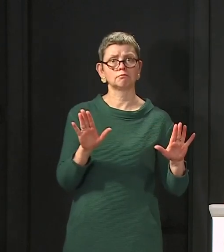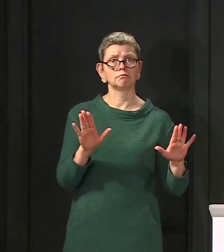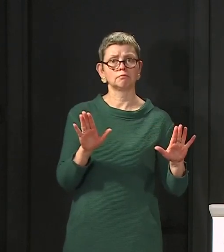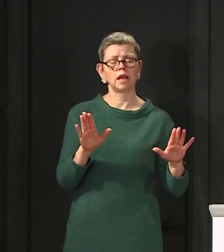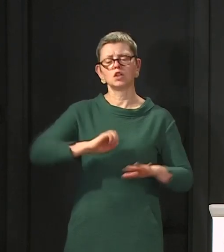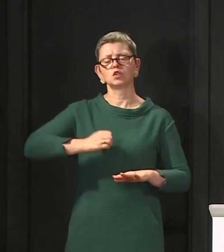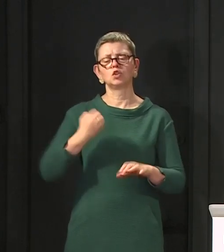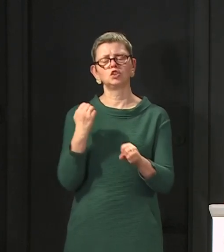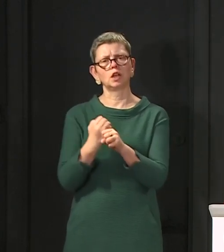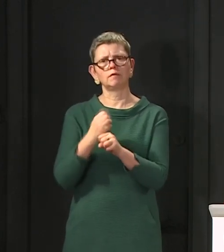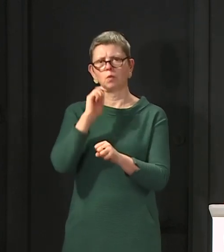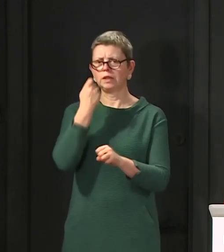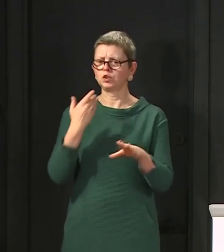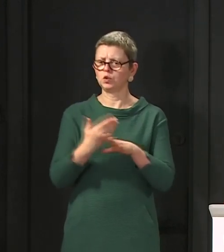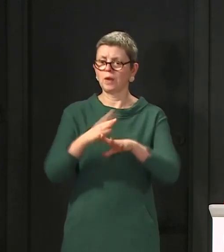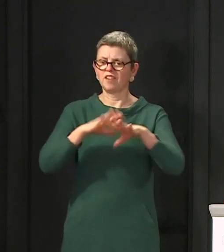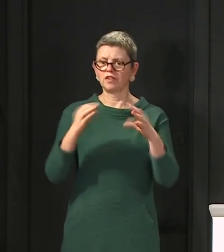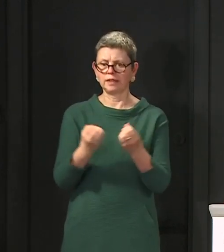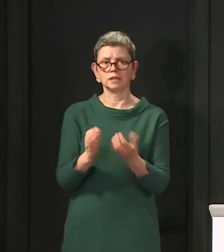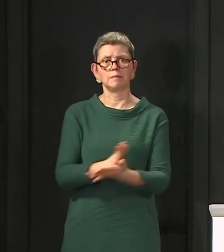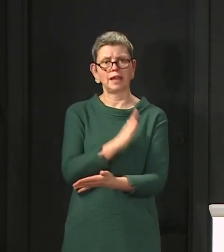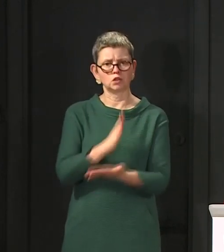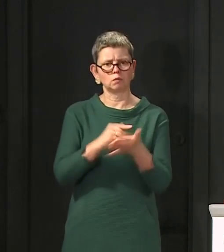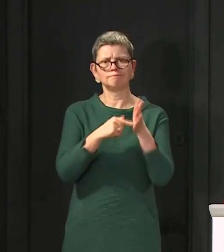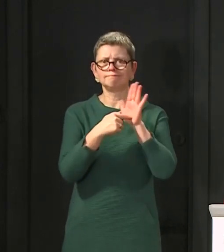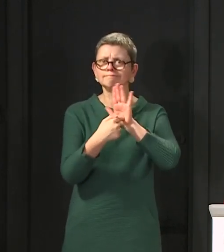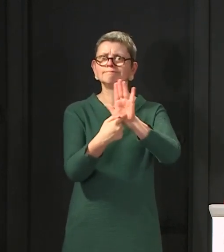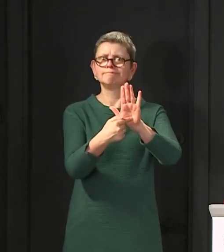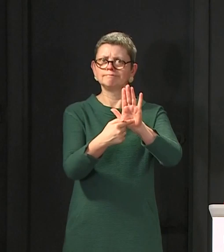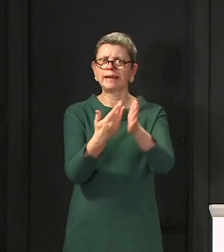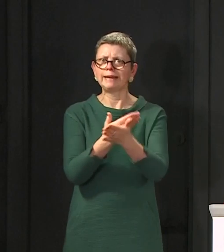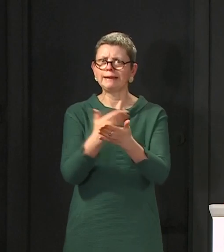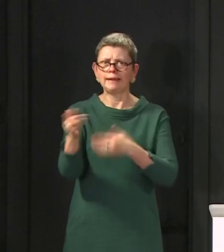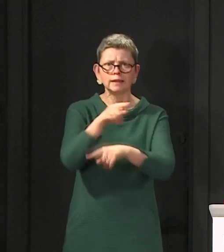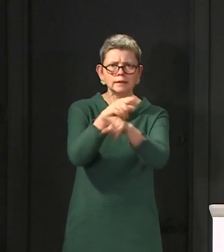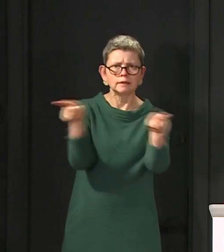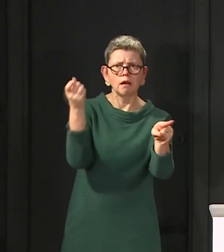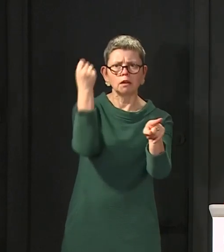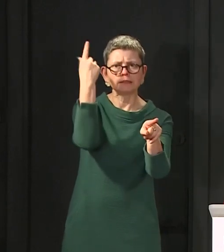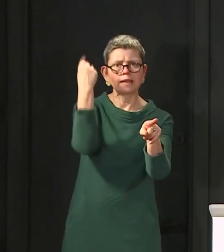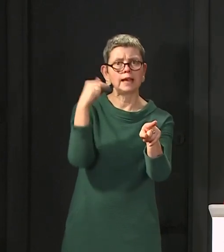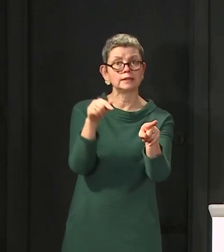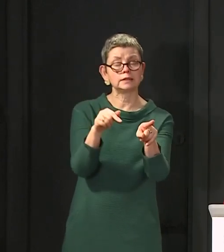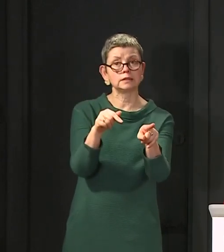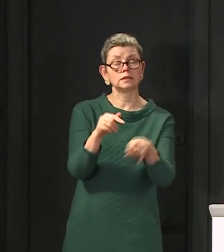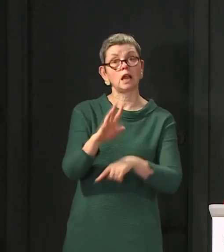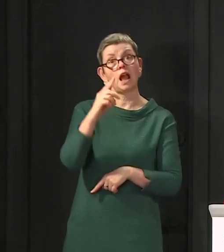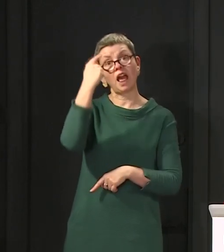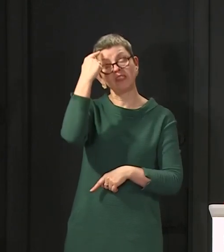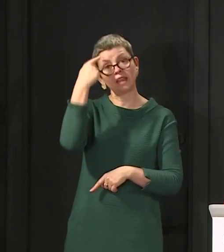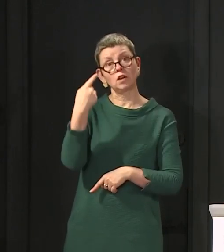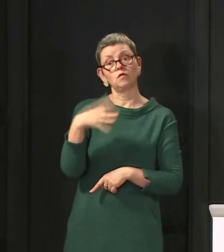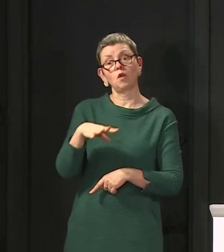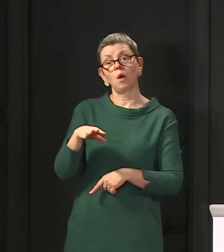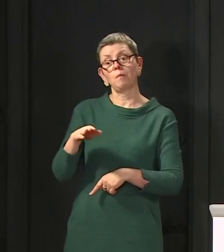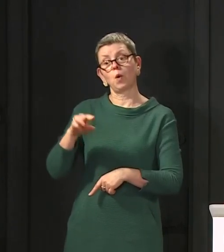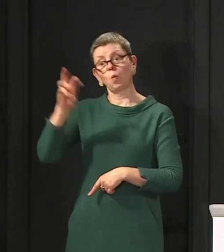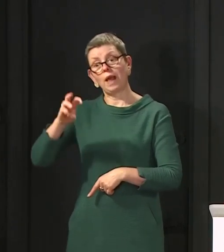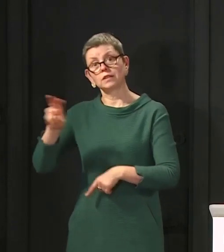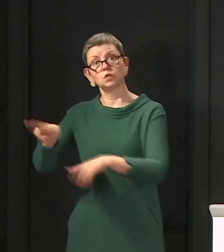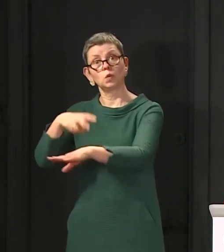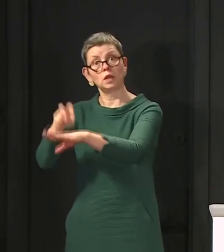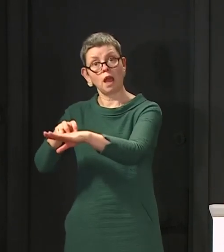make sure that that is known and understood. From what I can gather today from the First Ministers of Wales and Northern Ireland,